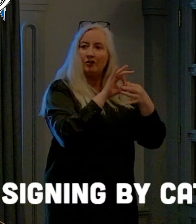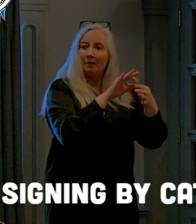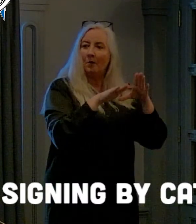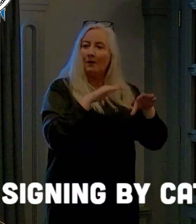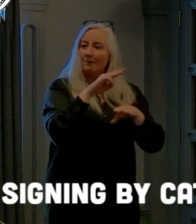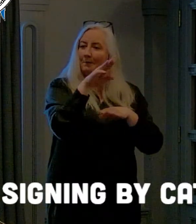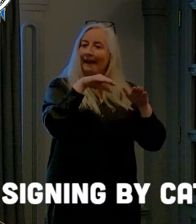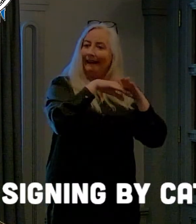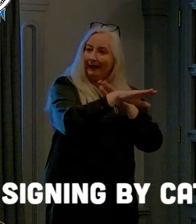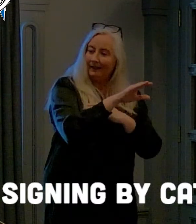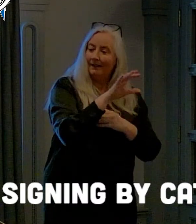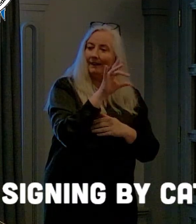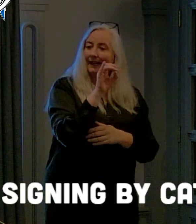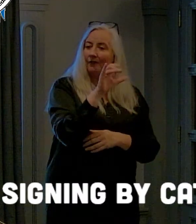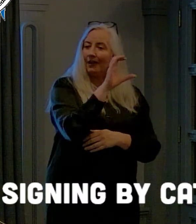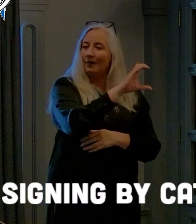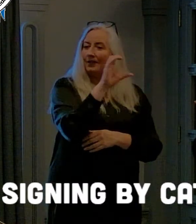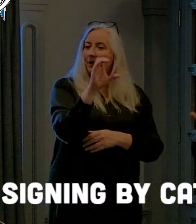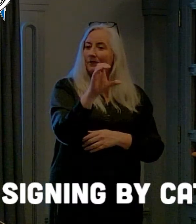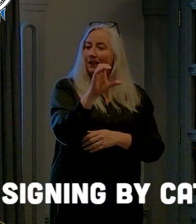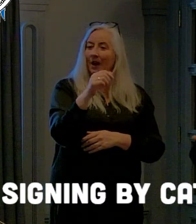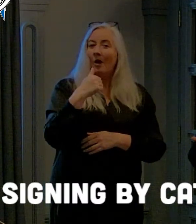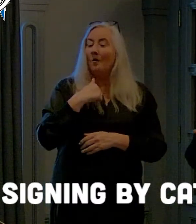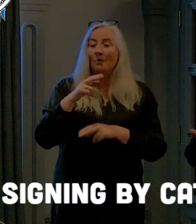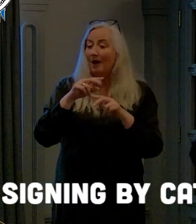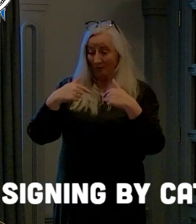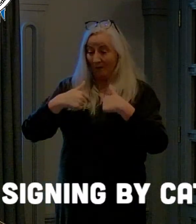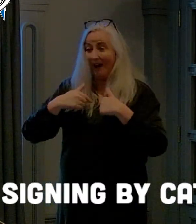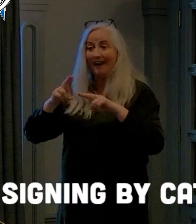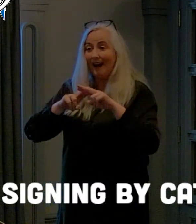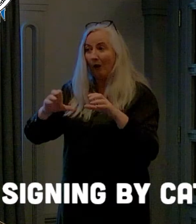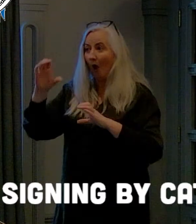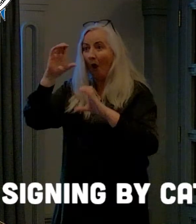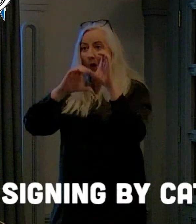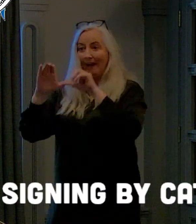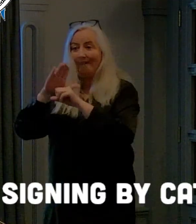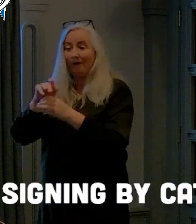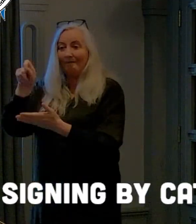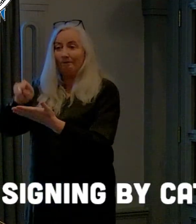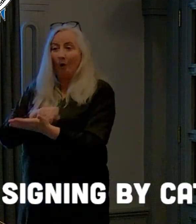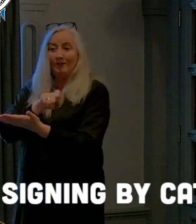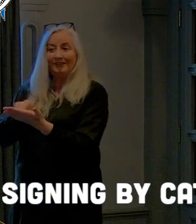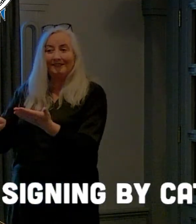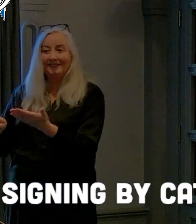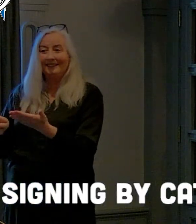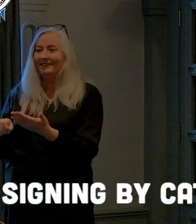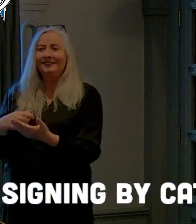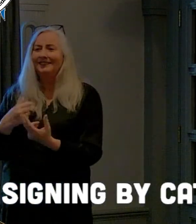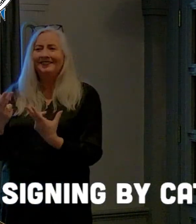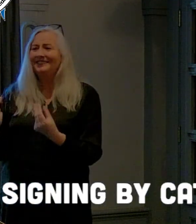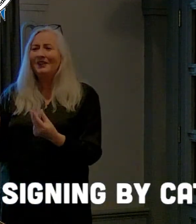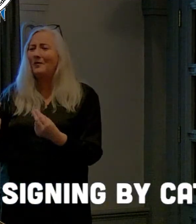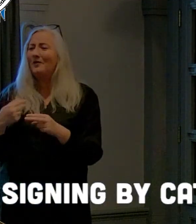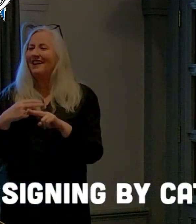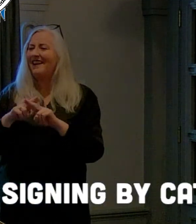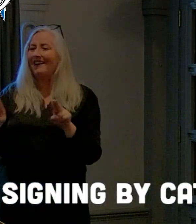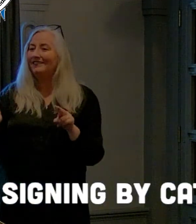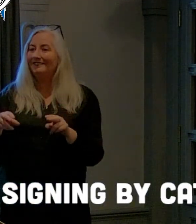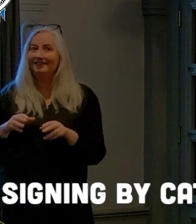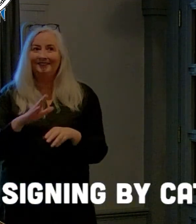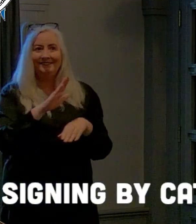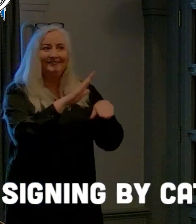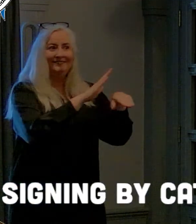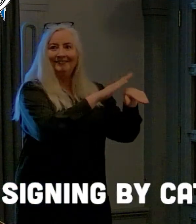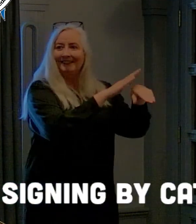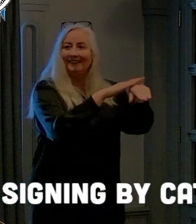because we're not looking for votes. So, you know, we don't have to be saying things in the papers to try and